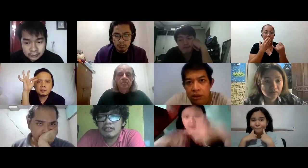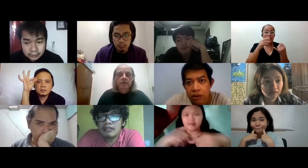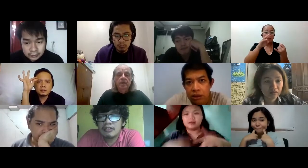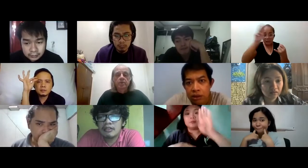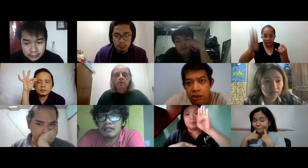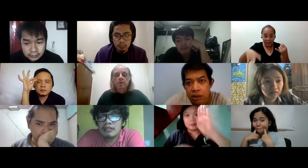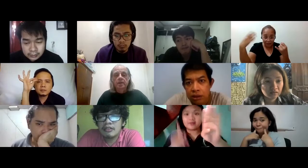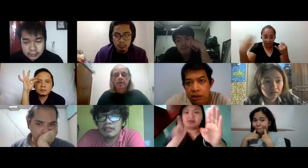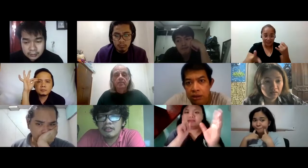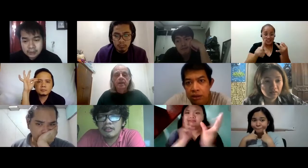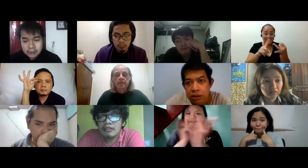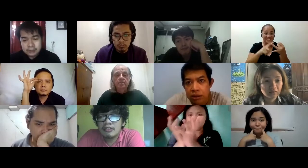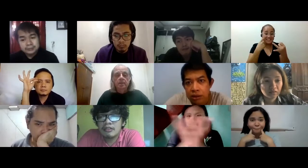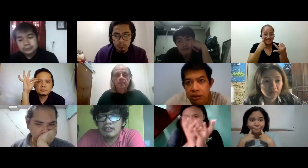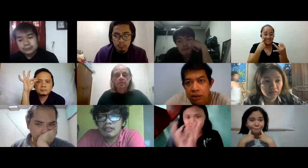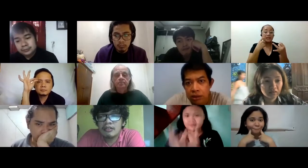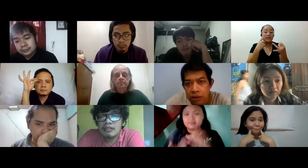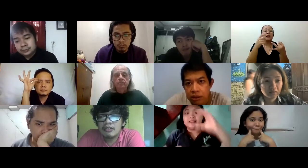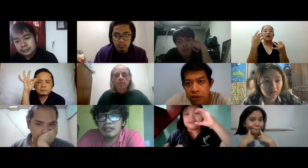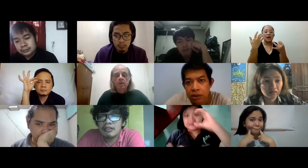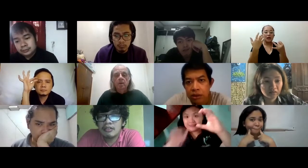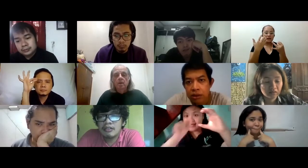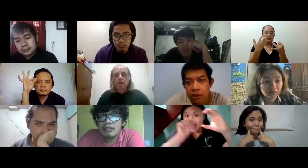Manila. Well, now we're talking about